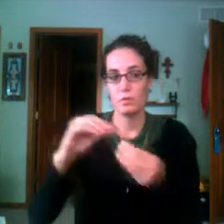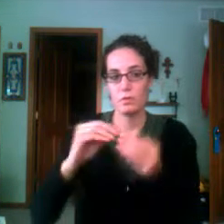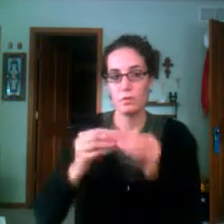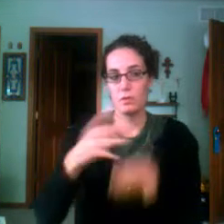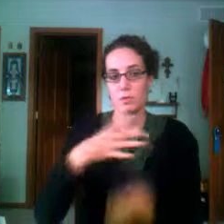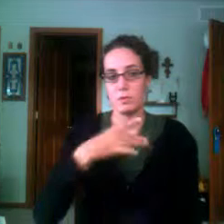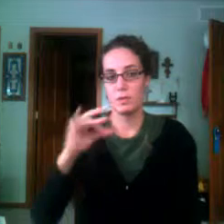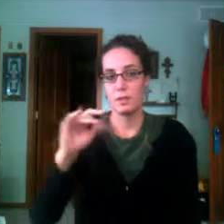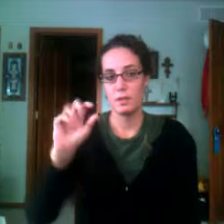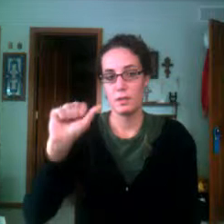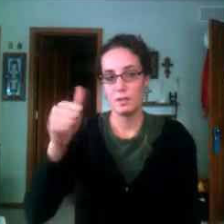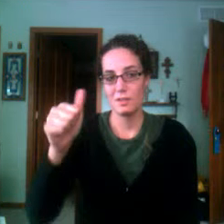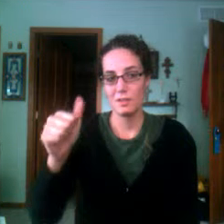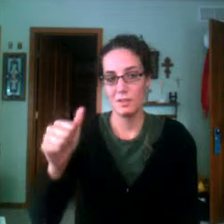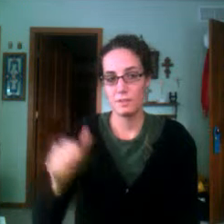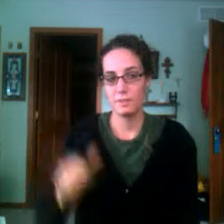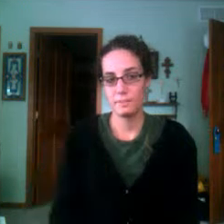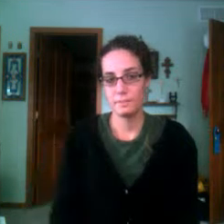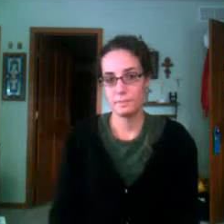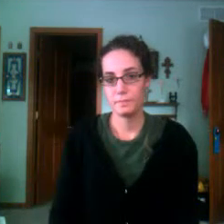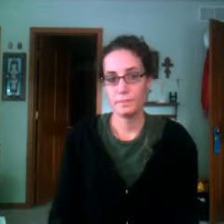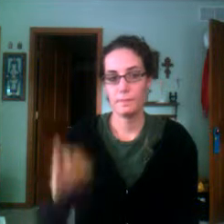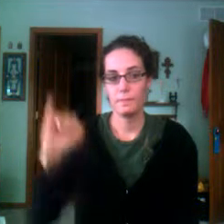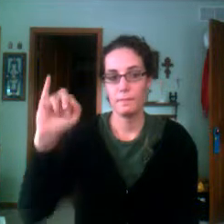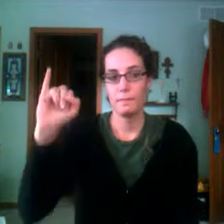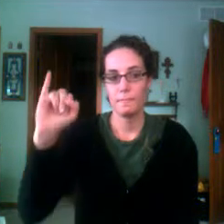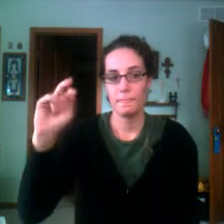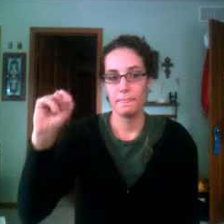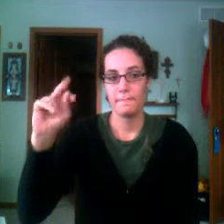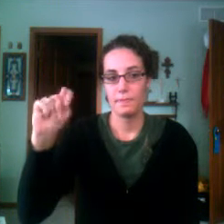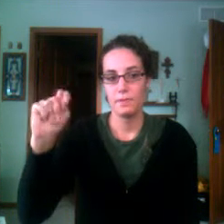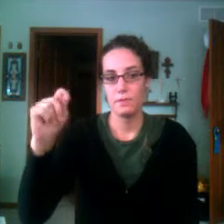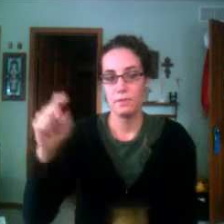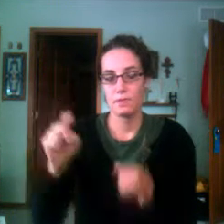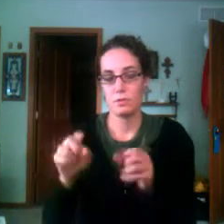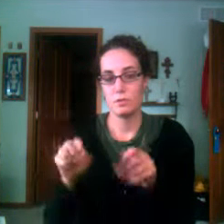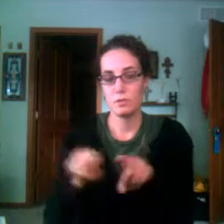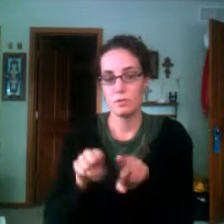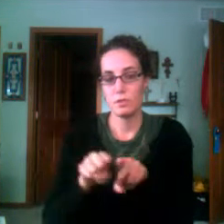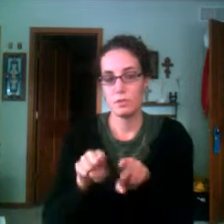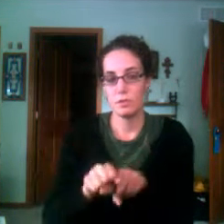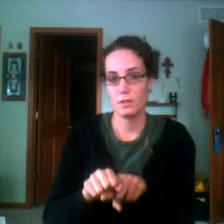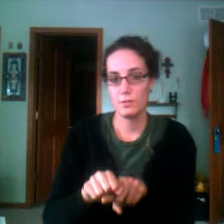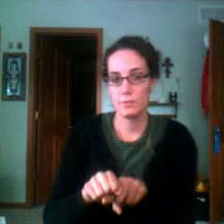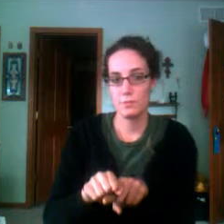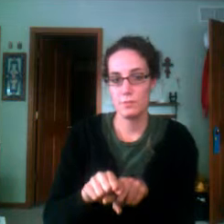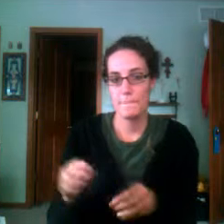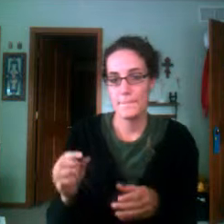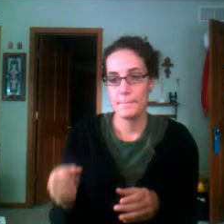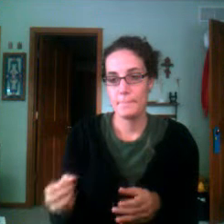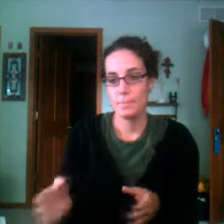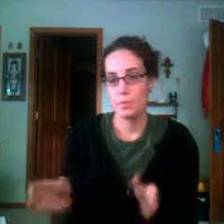Integers would be the same thing, but we have an additional key to work with, and that would be the negation, negative